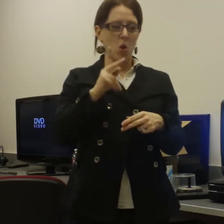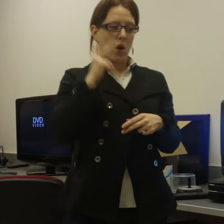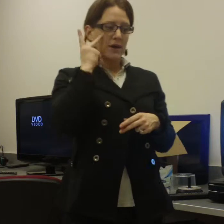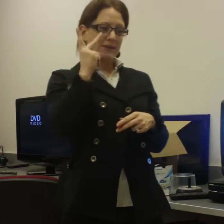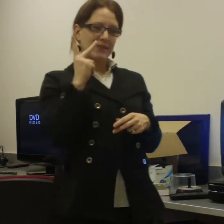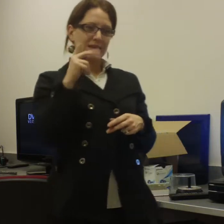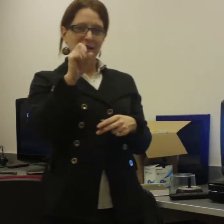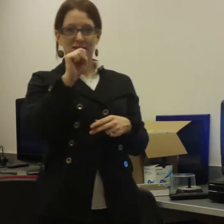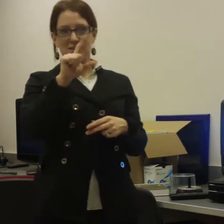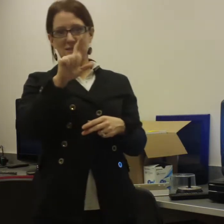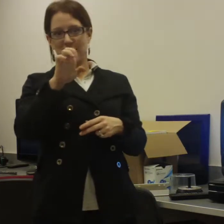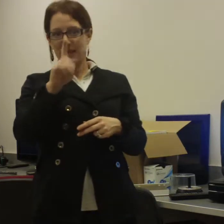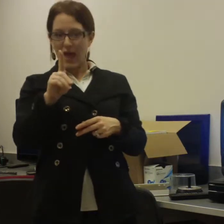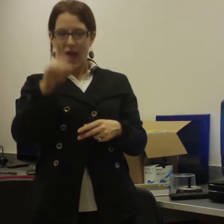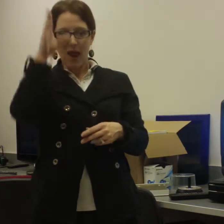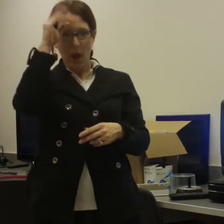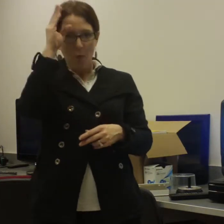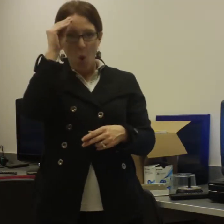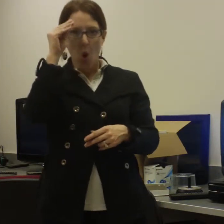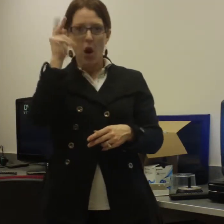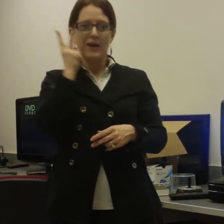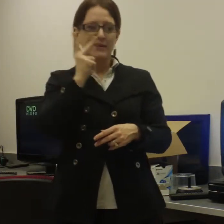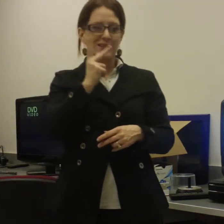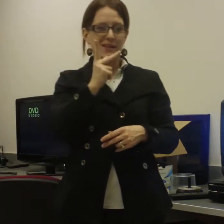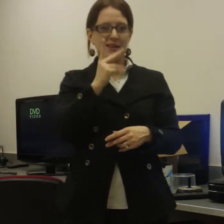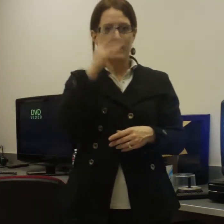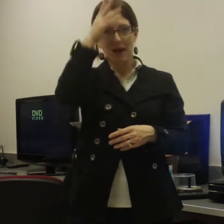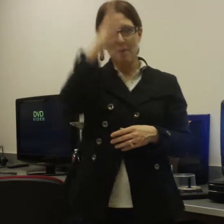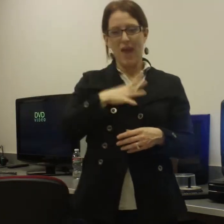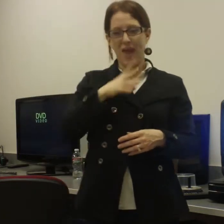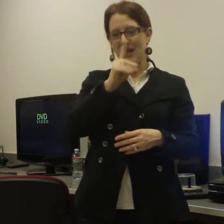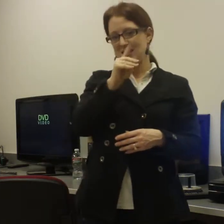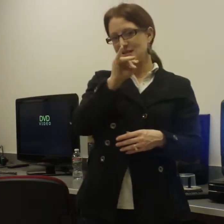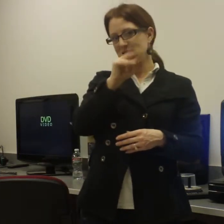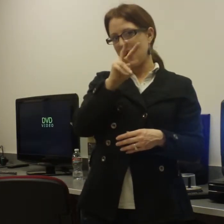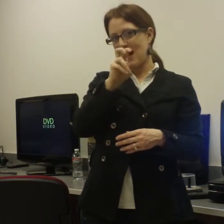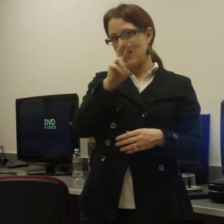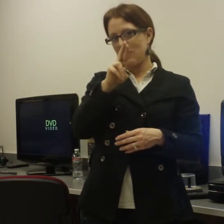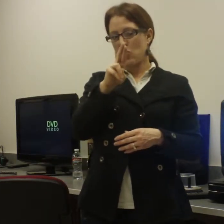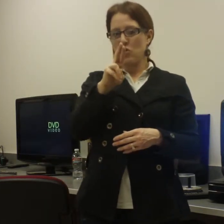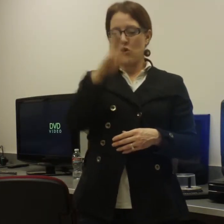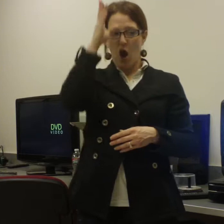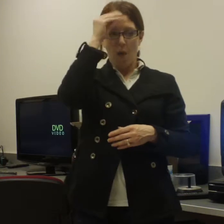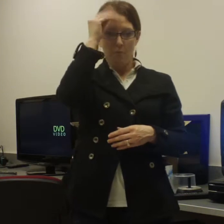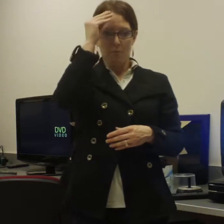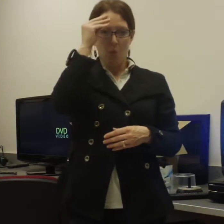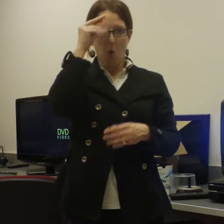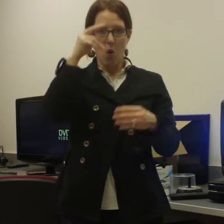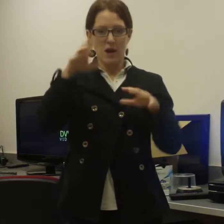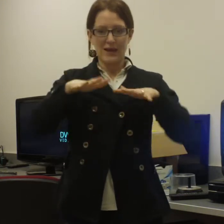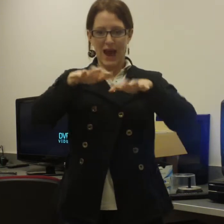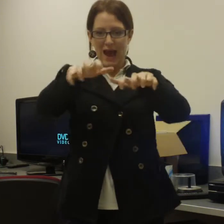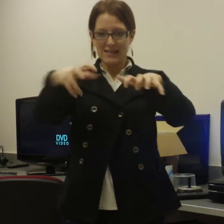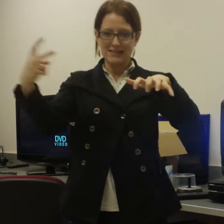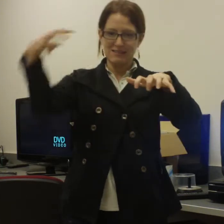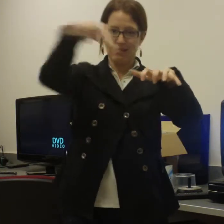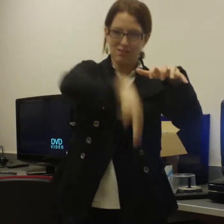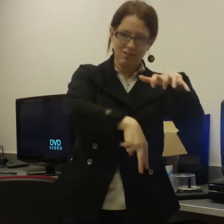and you see the broken ice, and you see the boy being pulled out of the ice. So you're assuming that the boy was sledding, fell into the